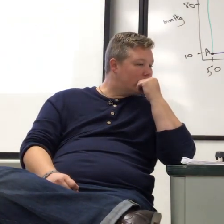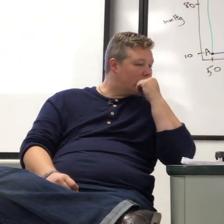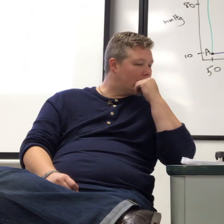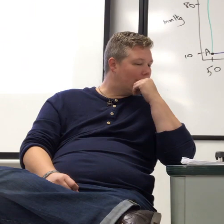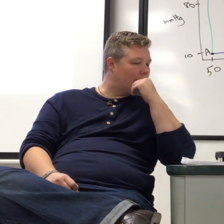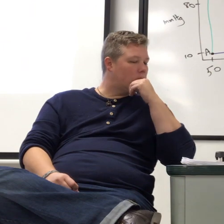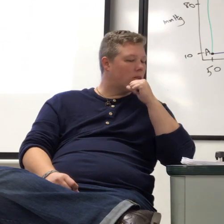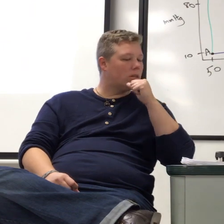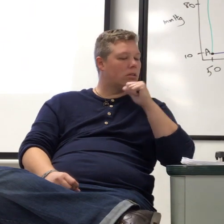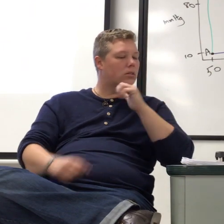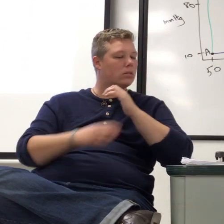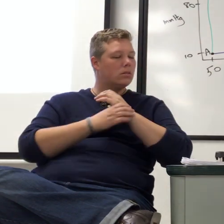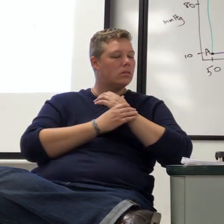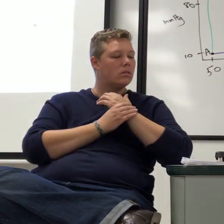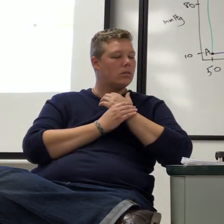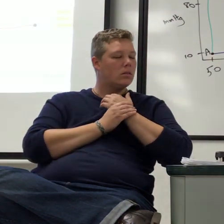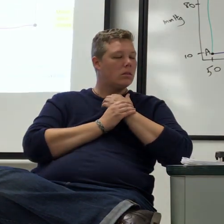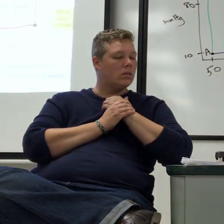valve